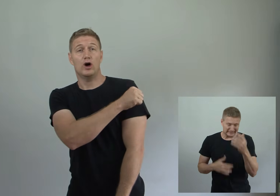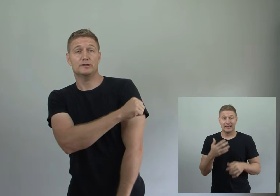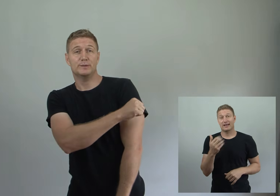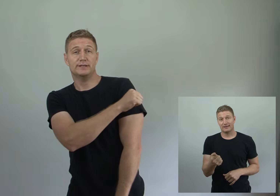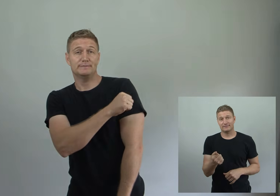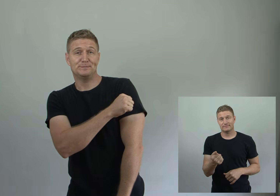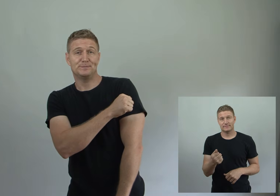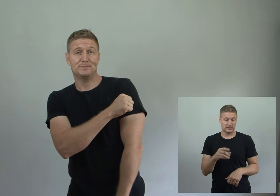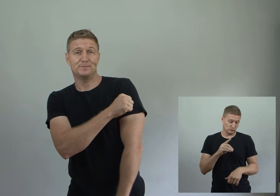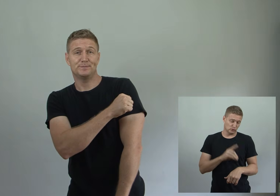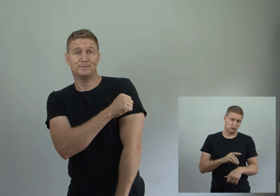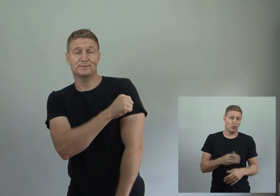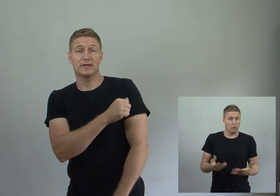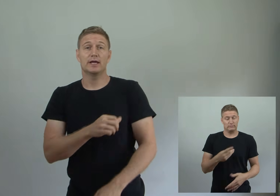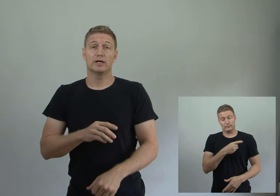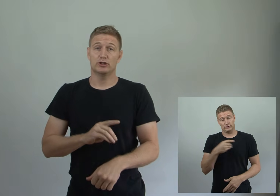hospital,